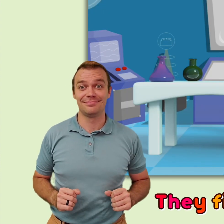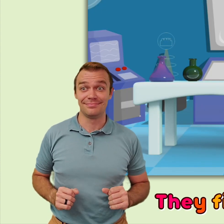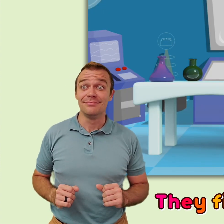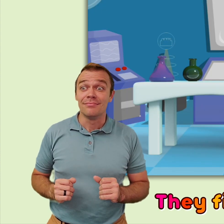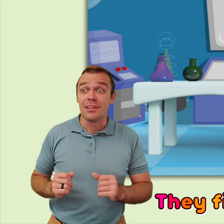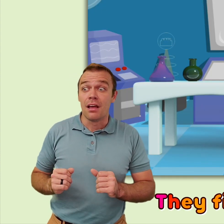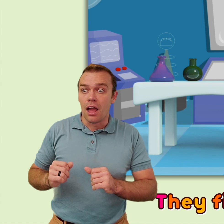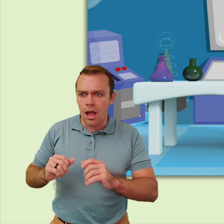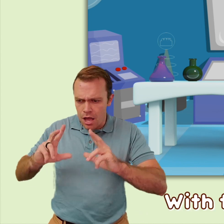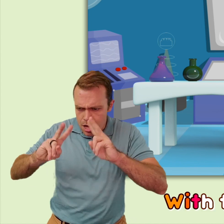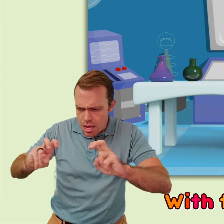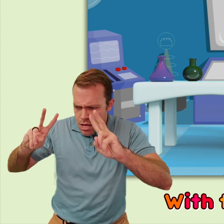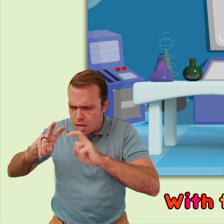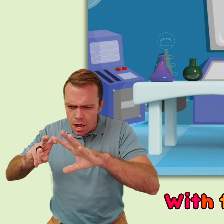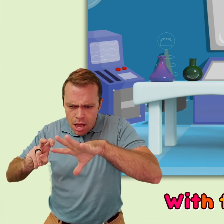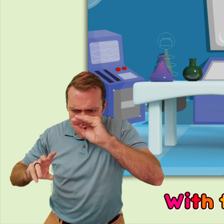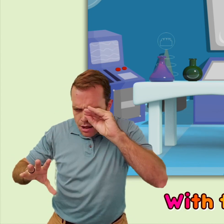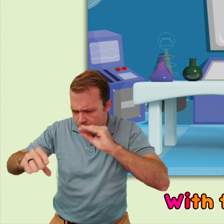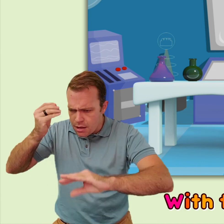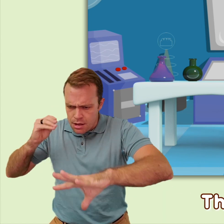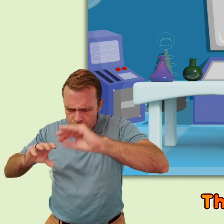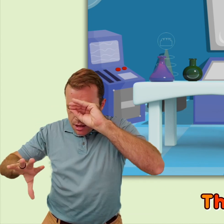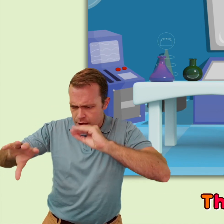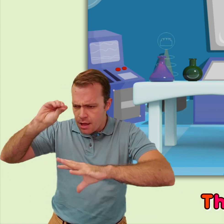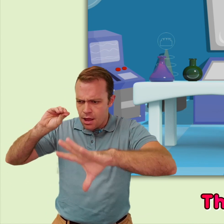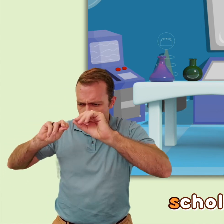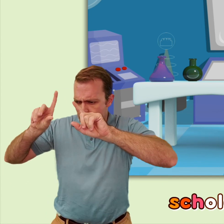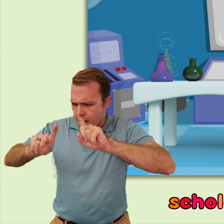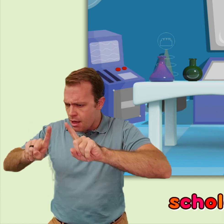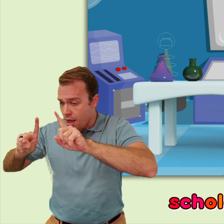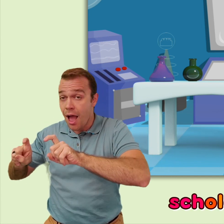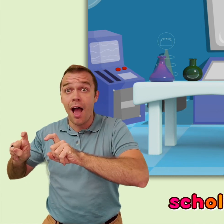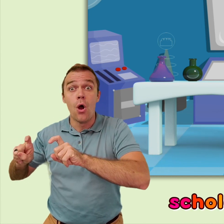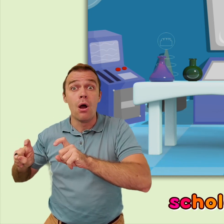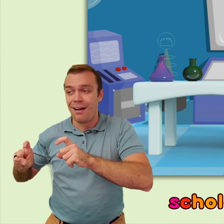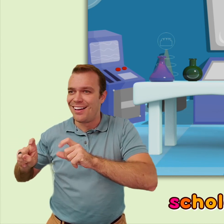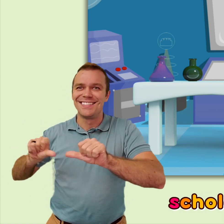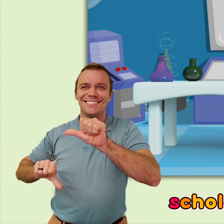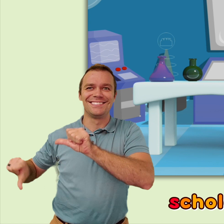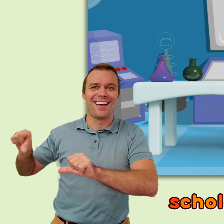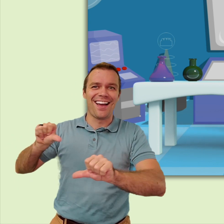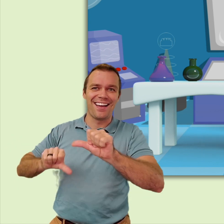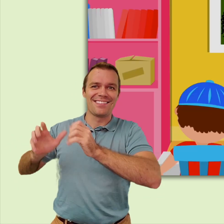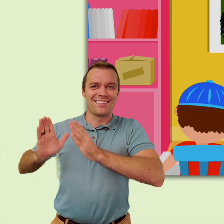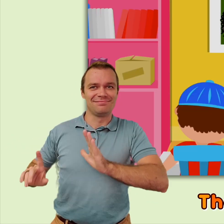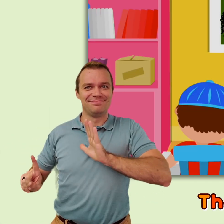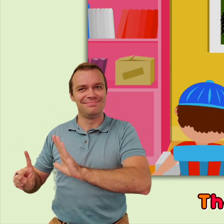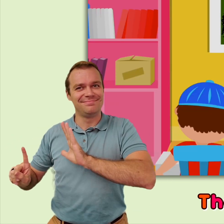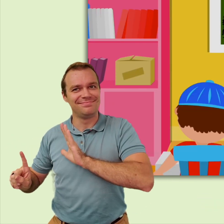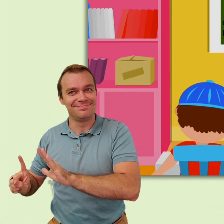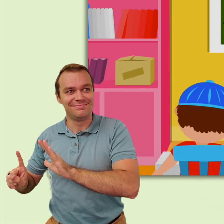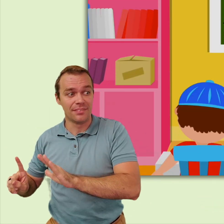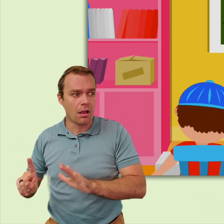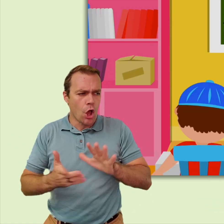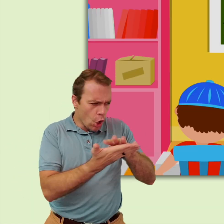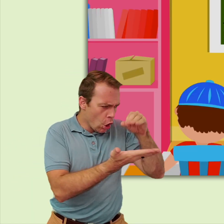They find out new things with their experiments. That's what the scholarly scientists do. They